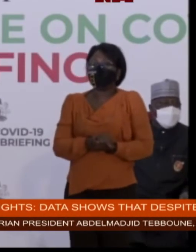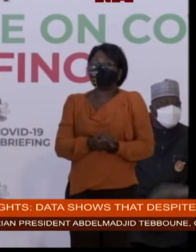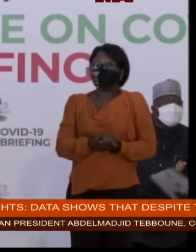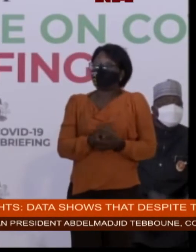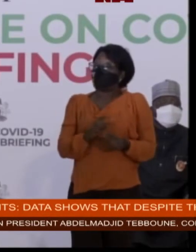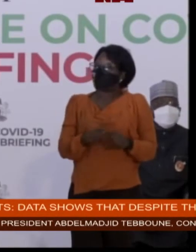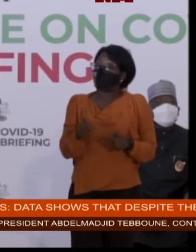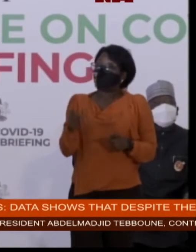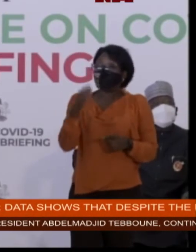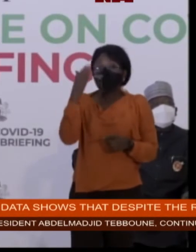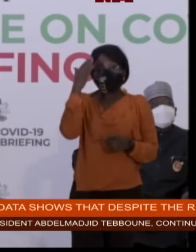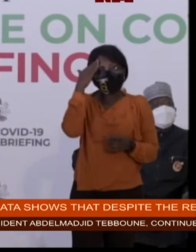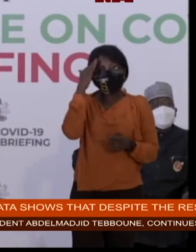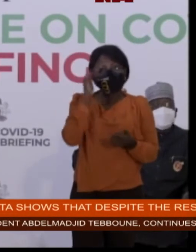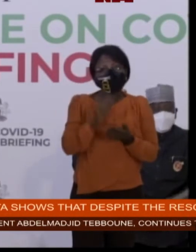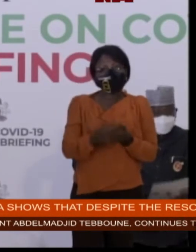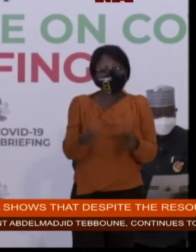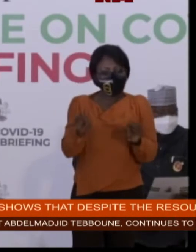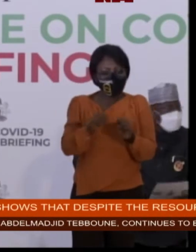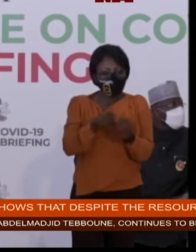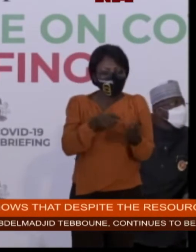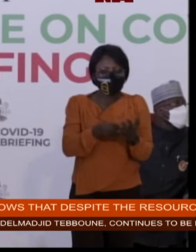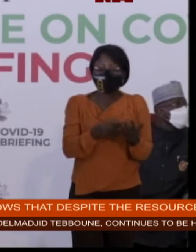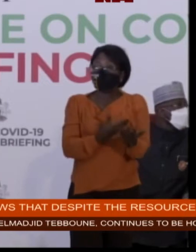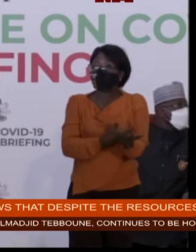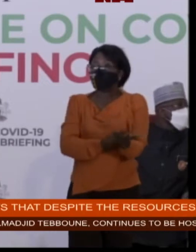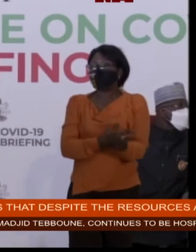You recall that even as at this point in time,